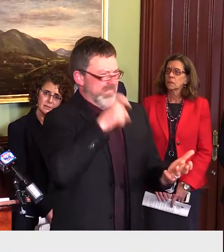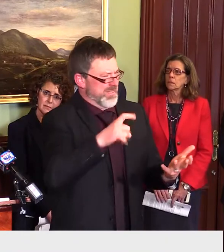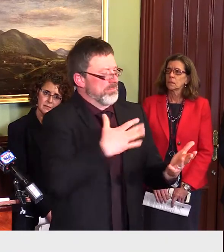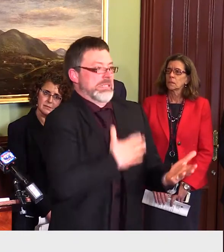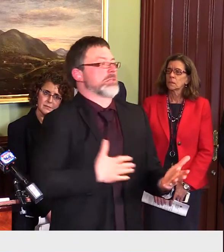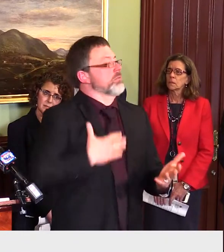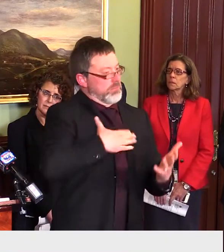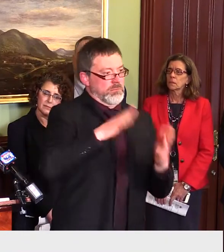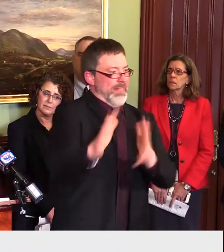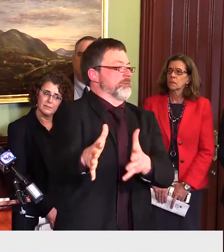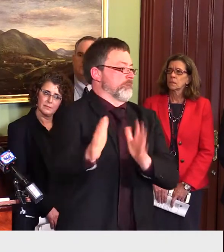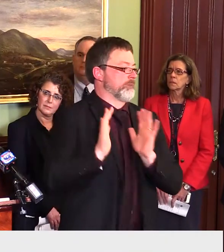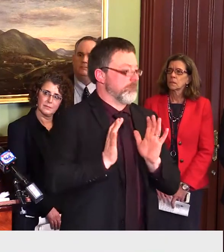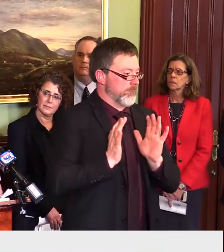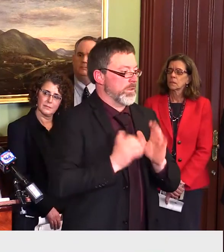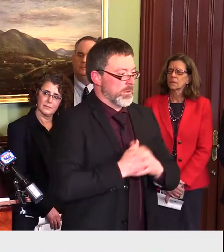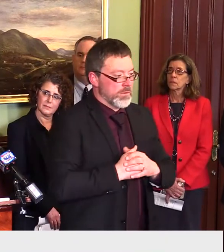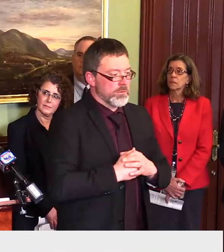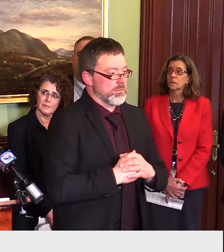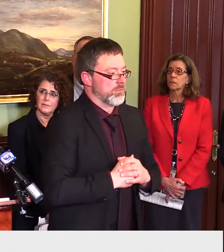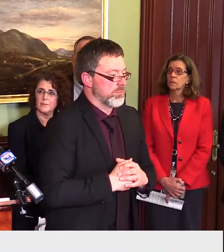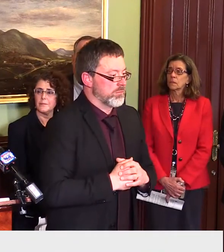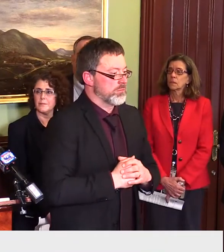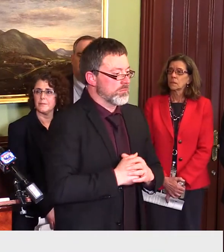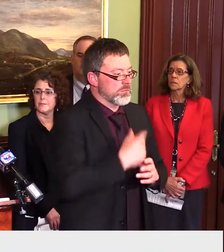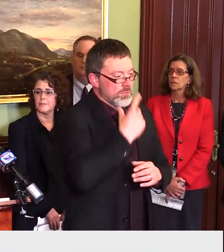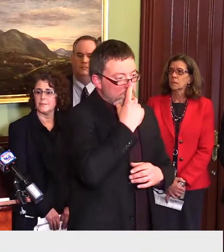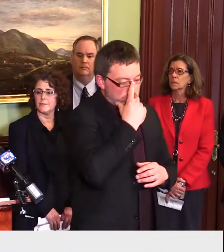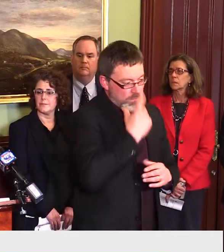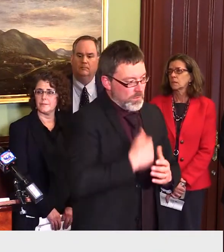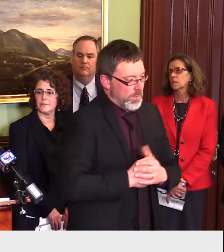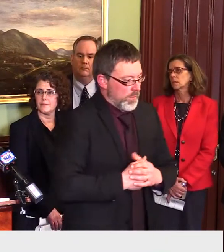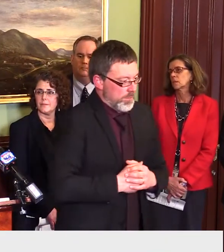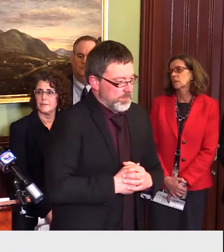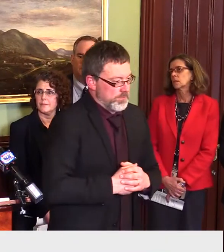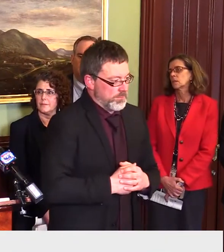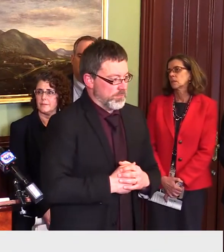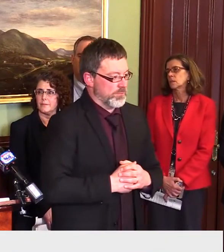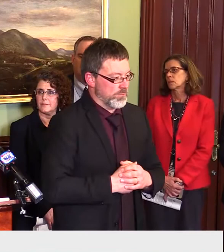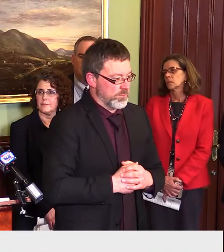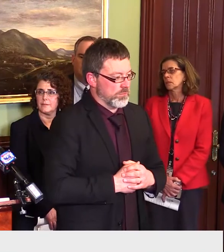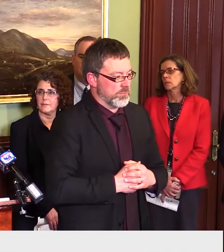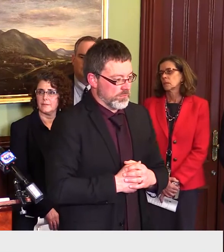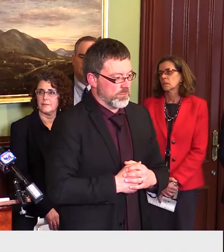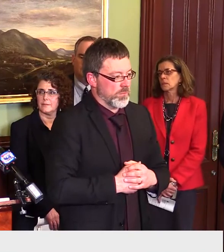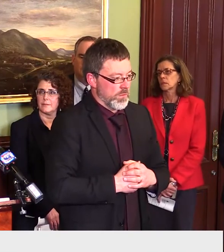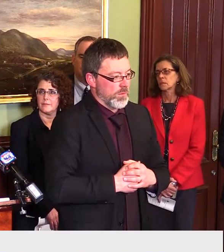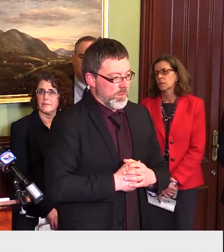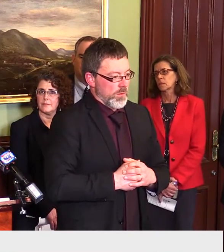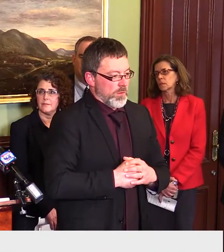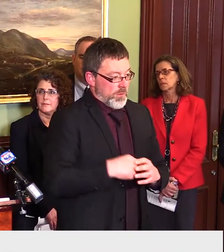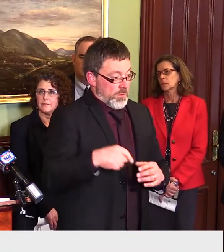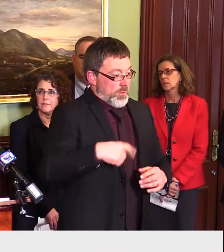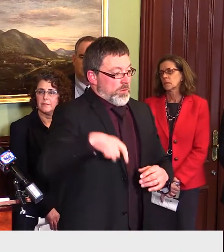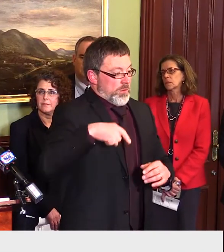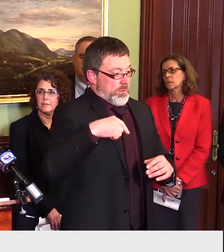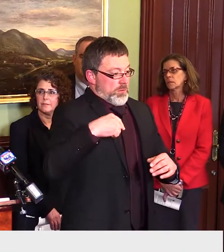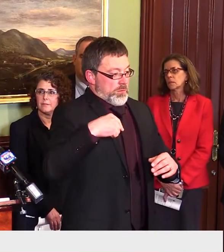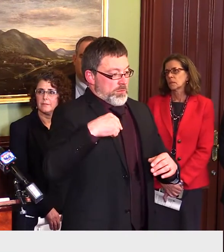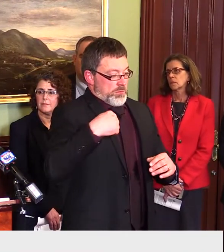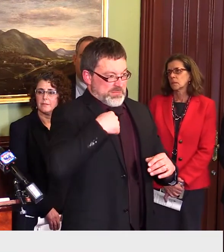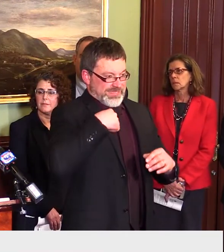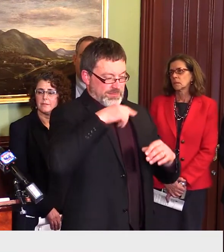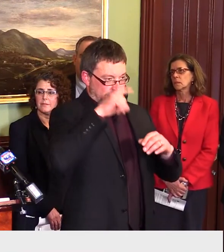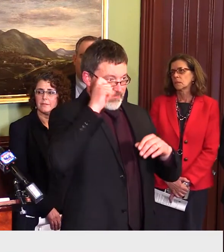disease, which we've told you include fever, cough, and shortness of breath as the most common symptoms. And